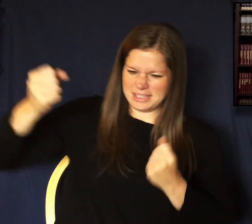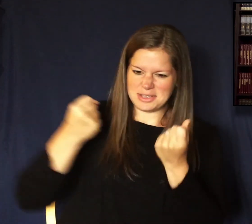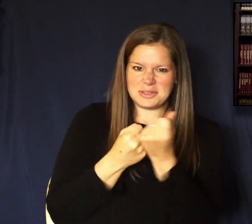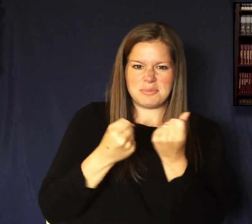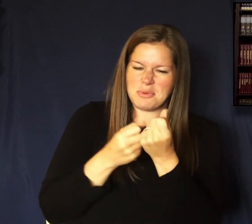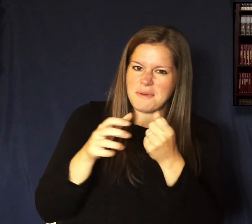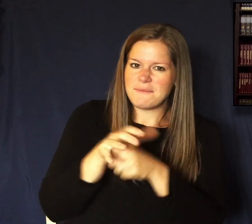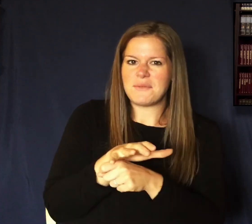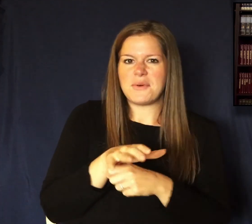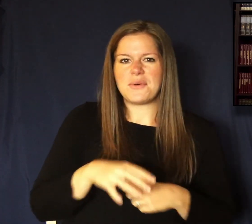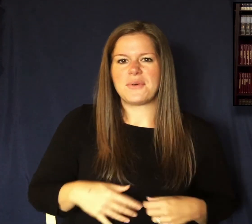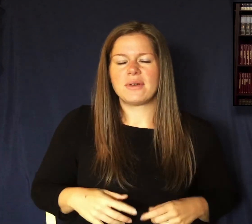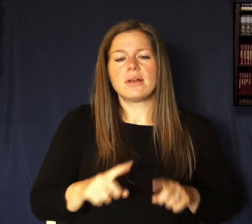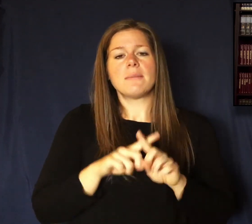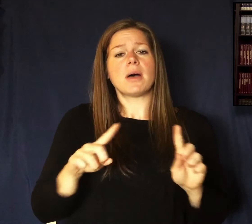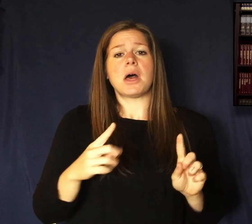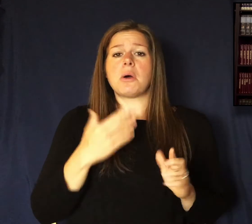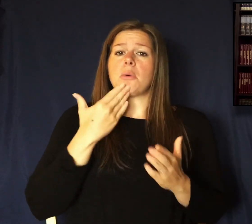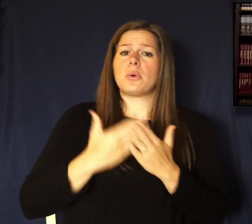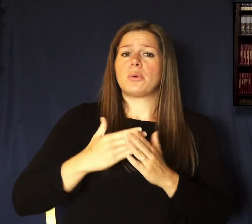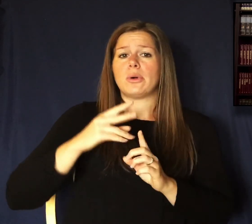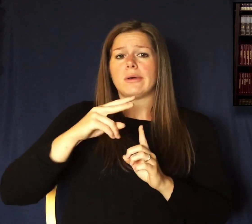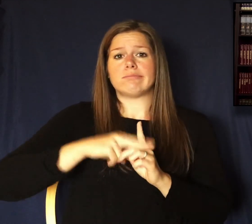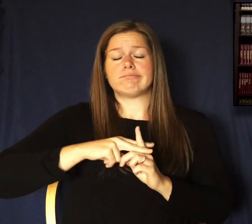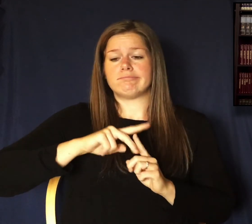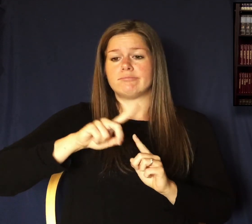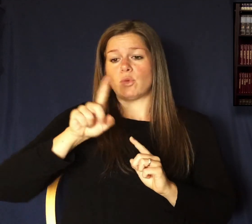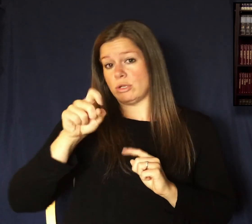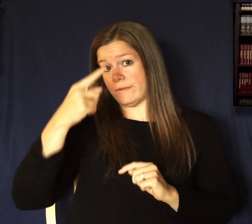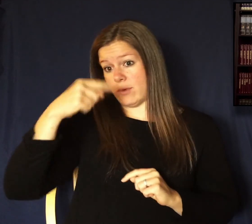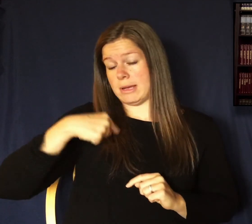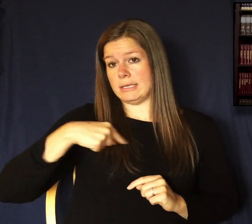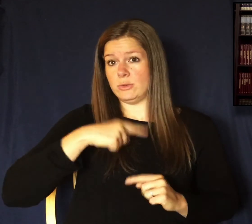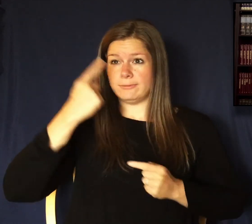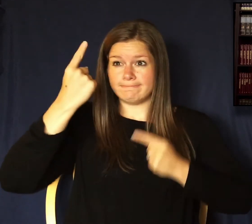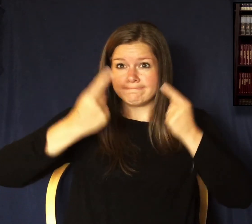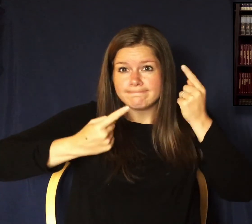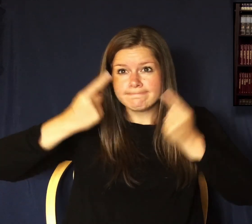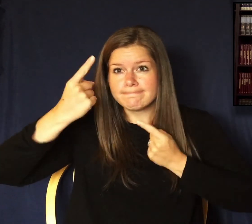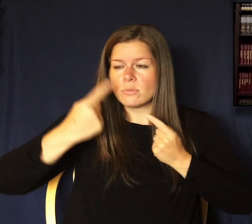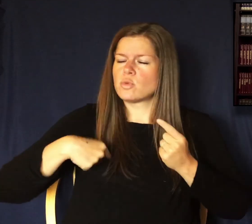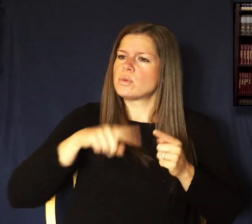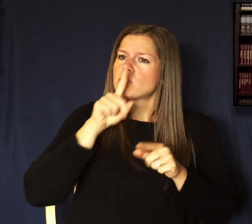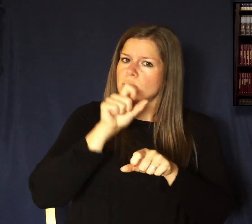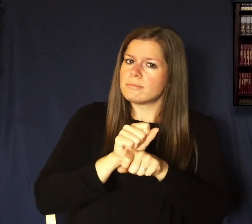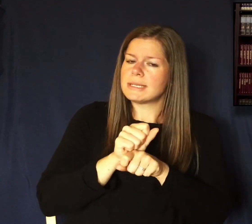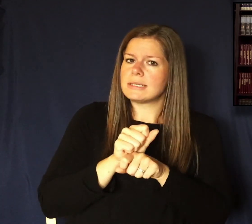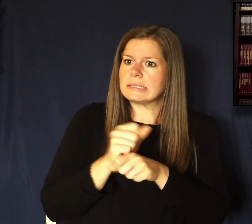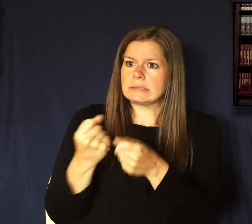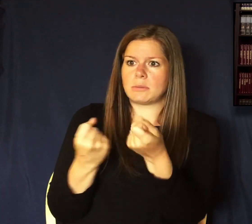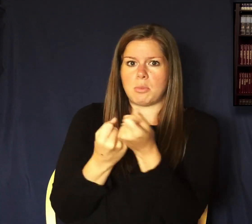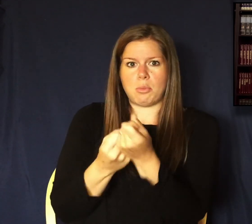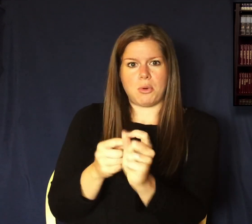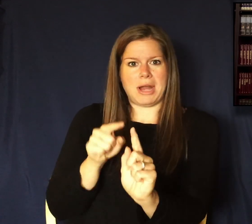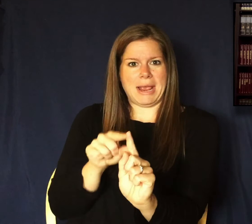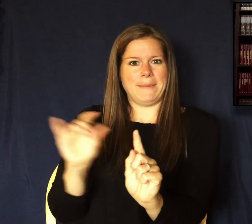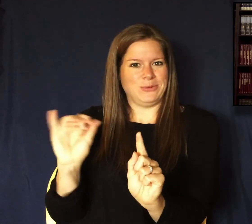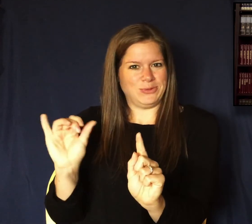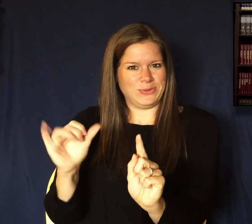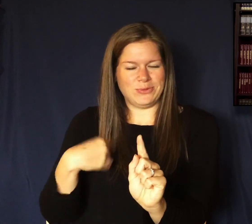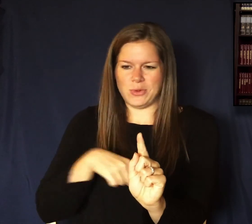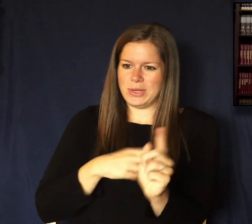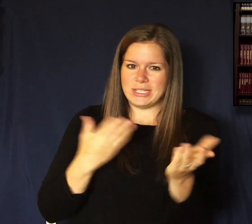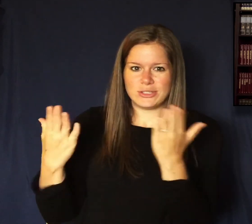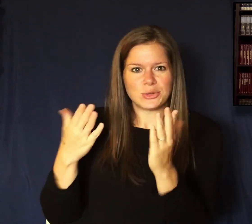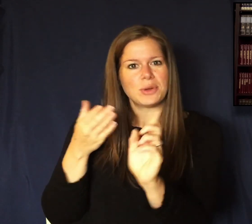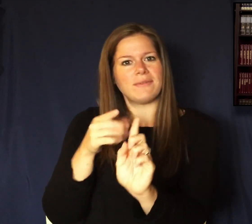with him? Are we behind him? Are we serving him? Are we loving him? Again, no big surprises